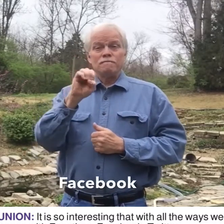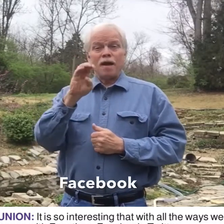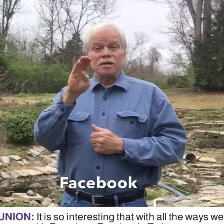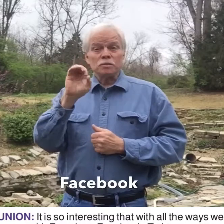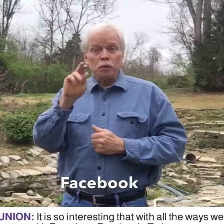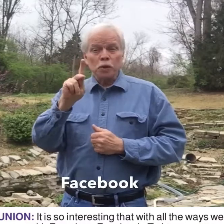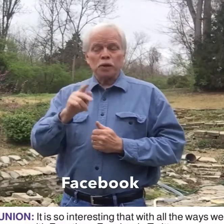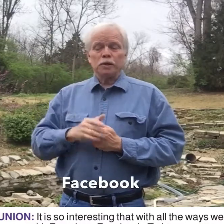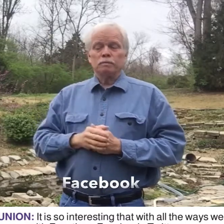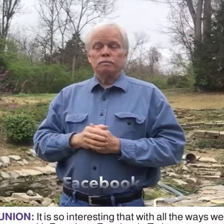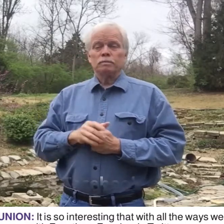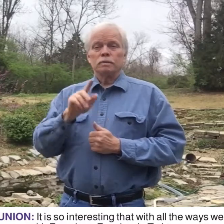Facebook,